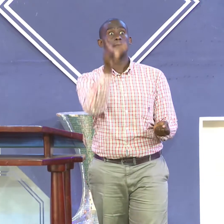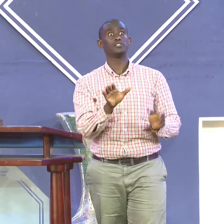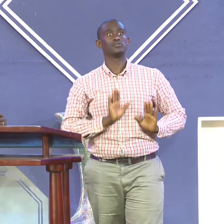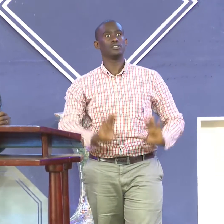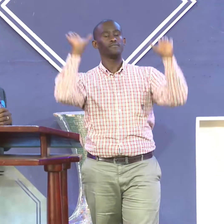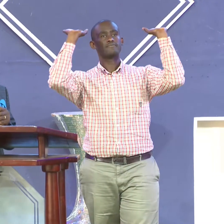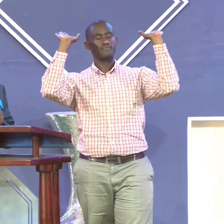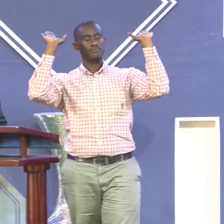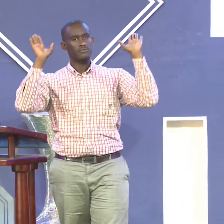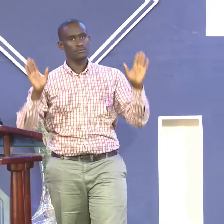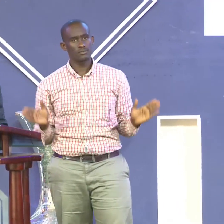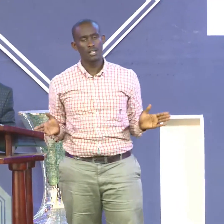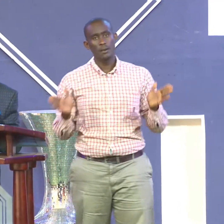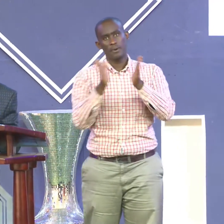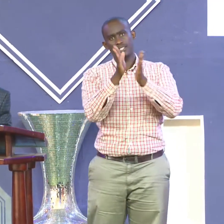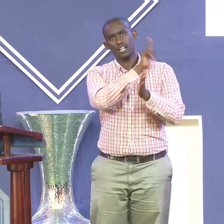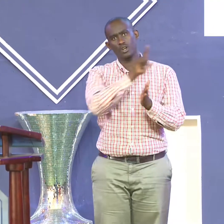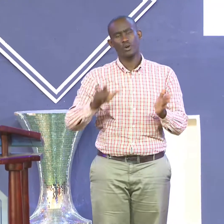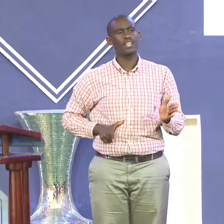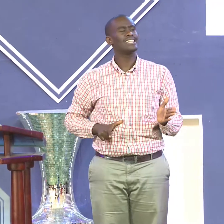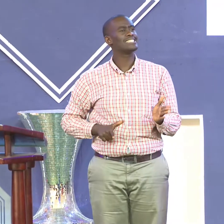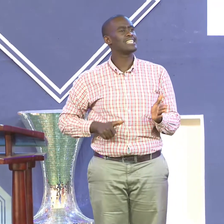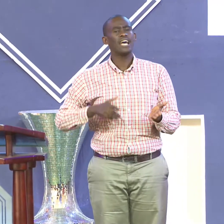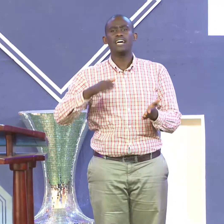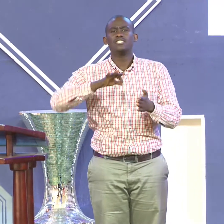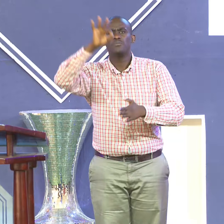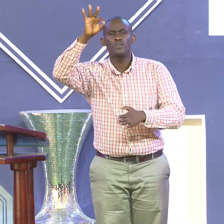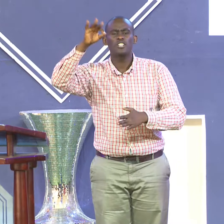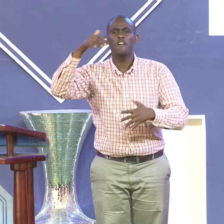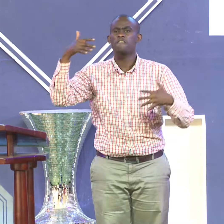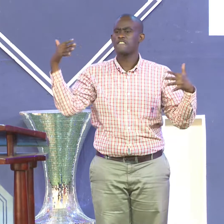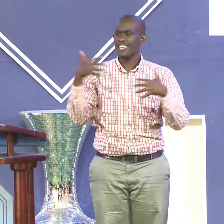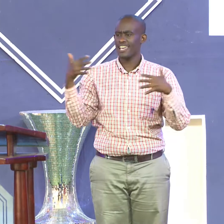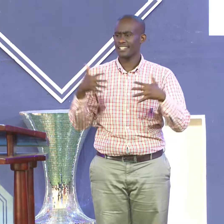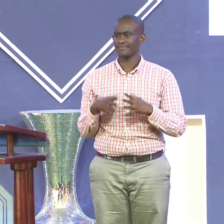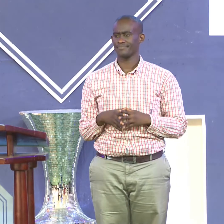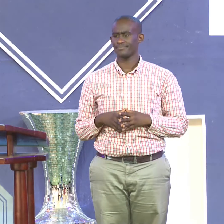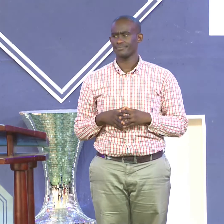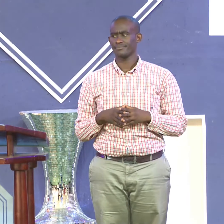up. Praise the Lord. The spirit of